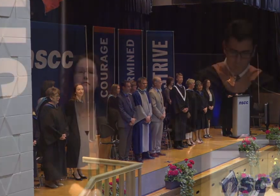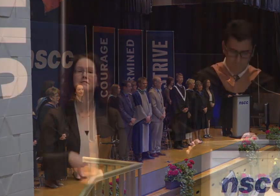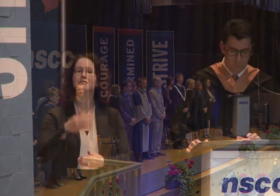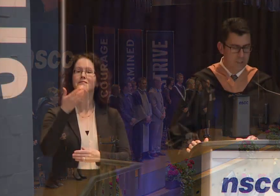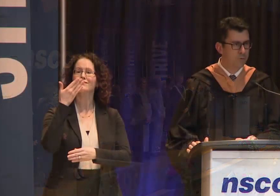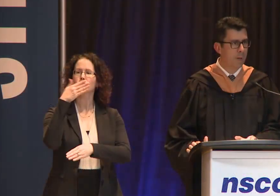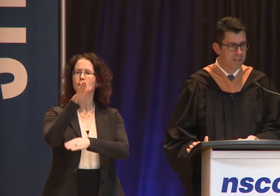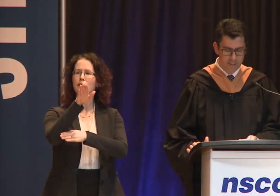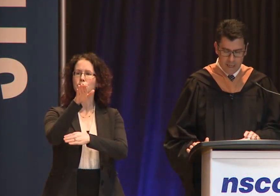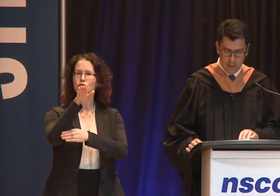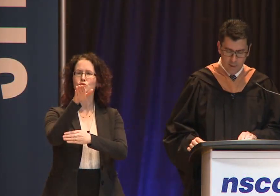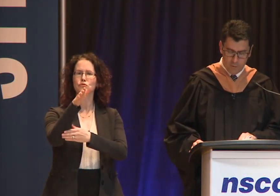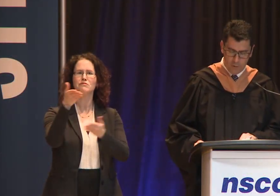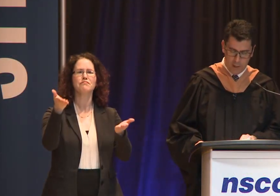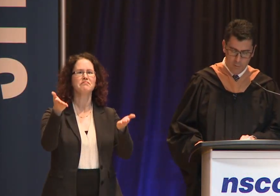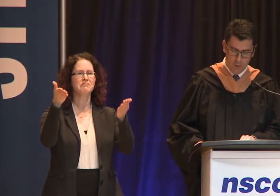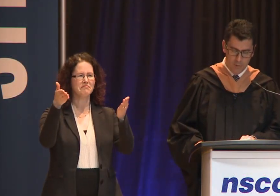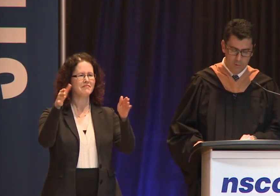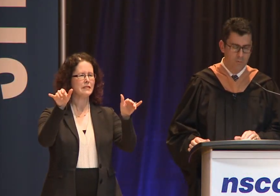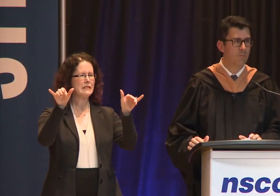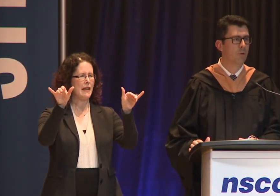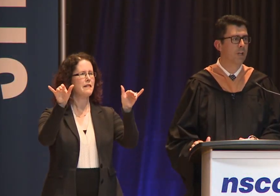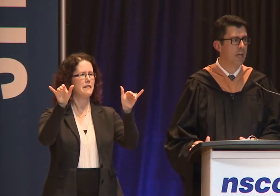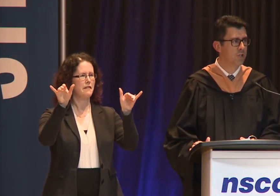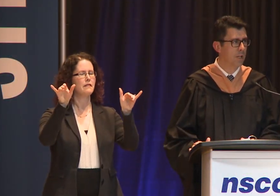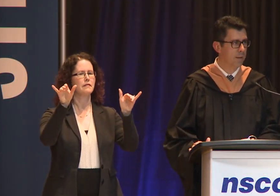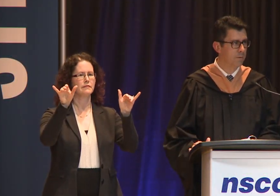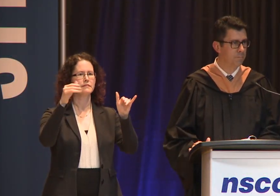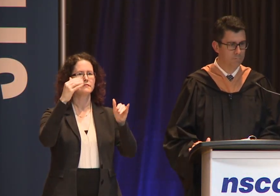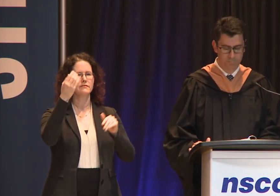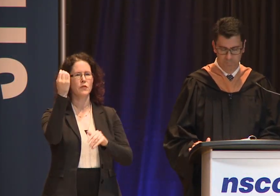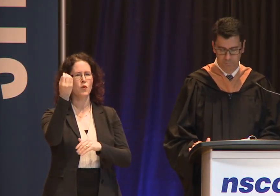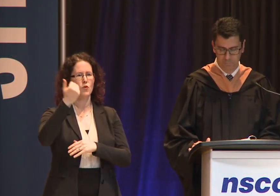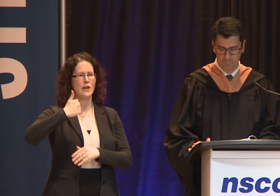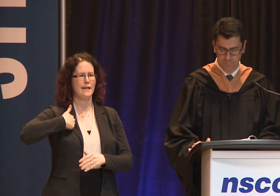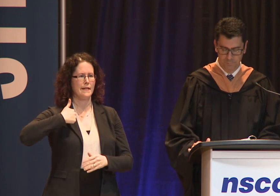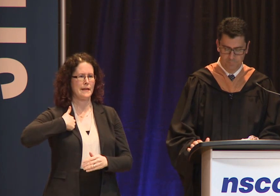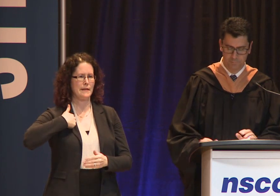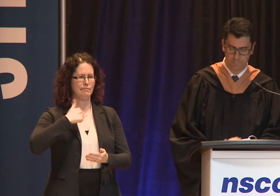Good afternoon. Please remain standing if you are able for the national anthem.